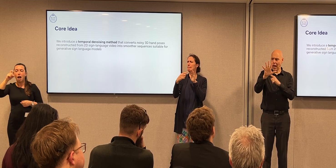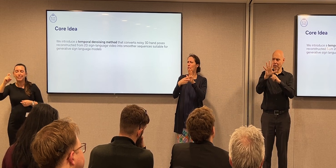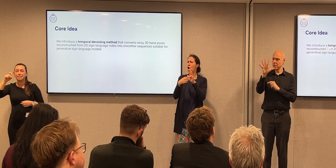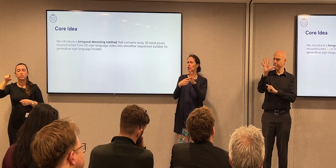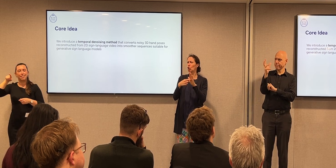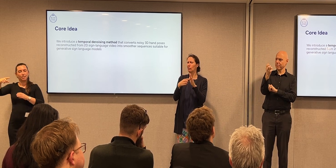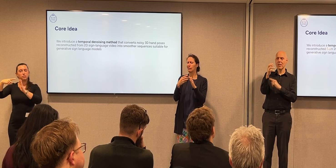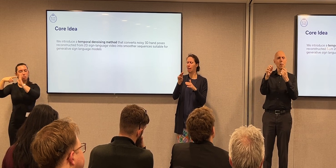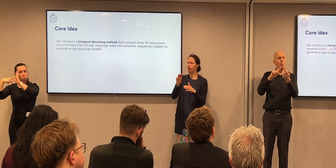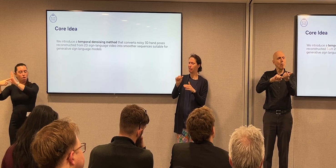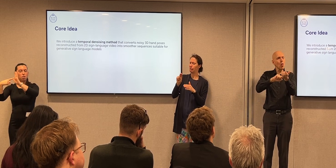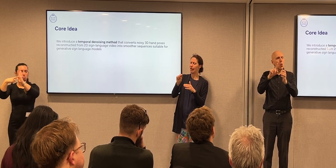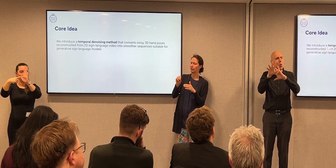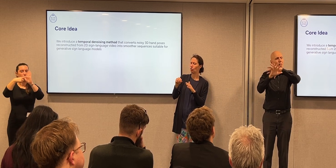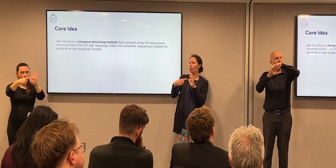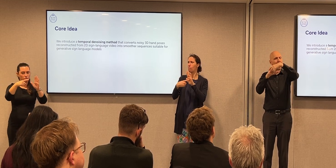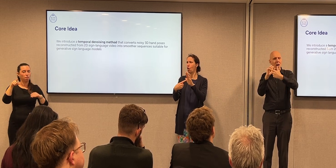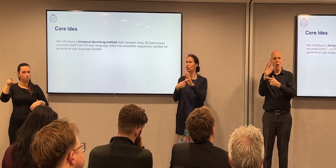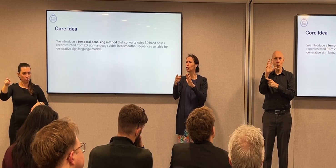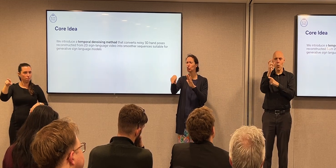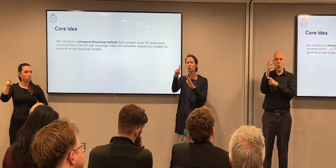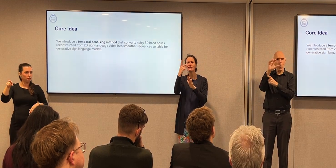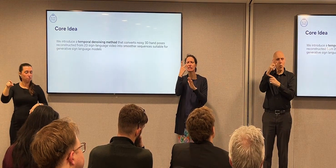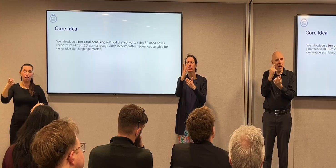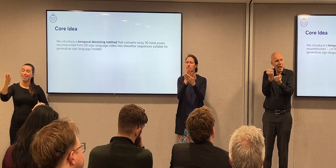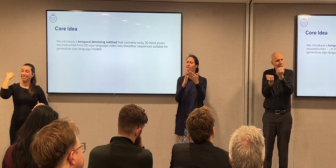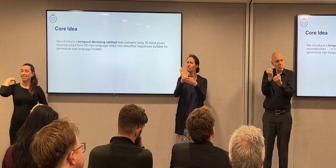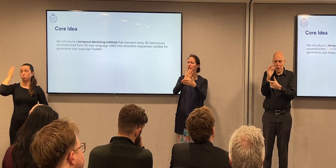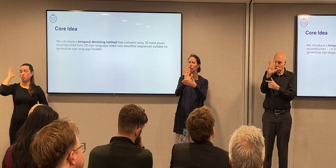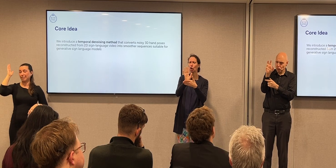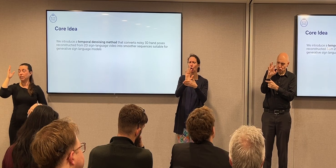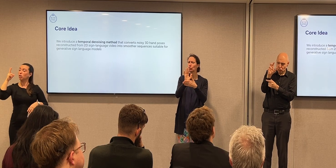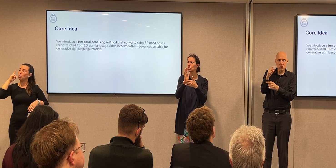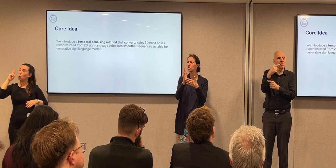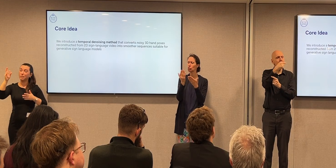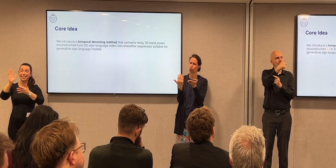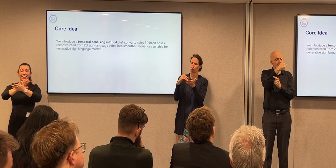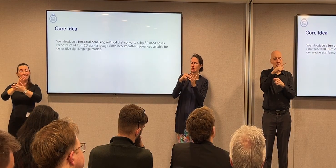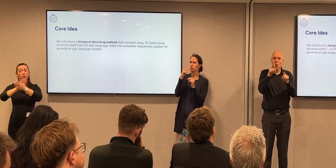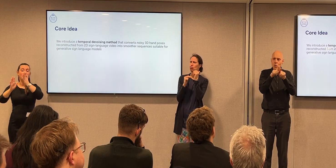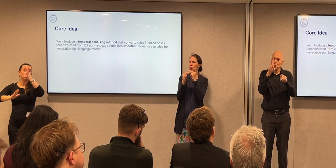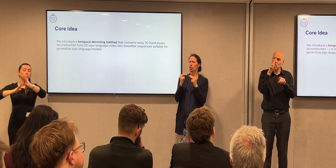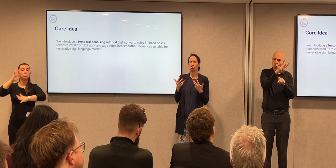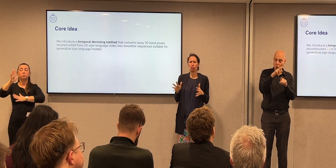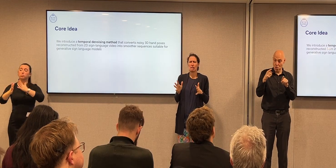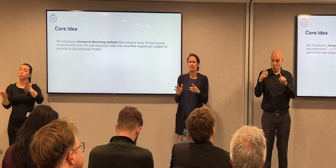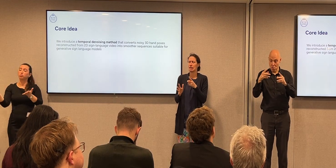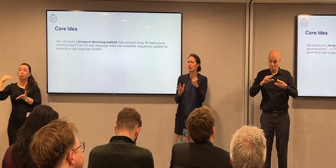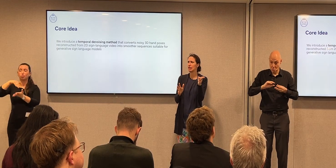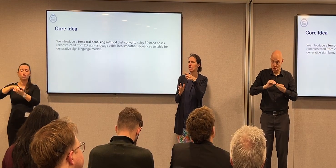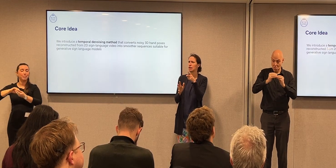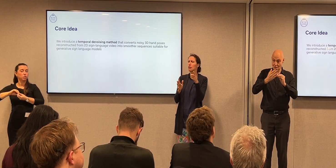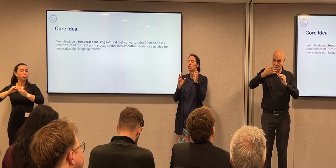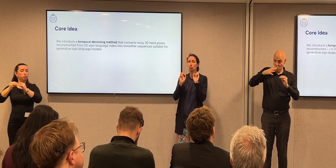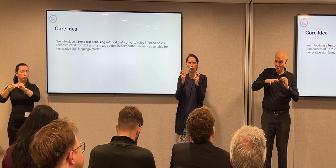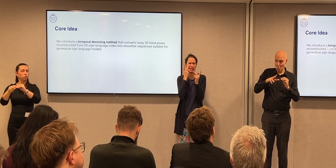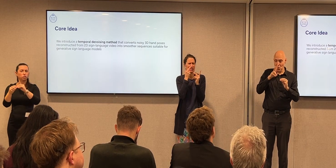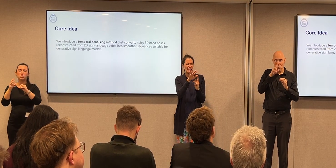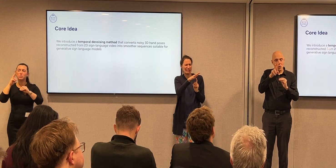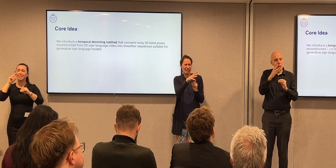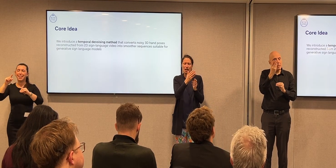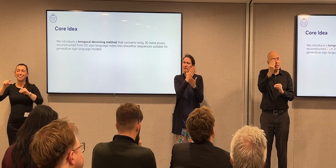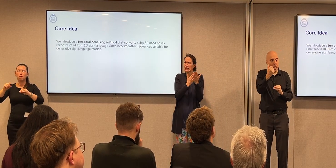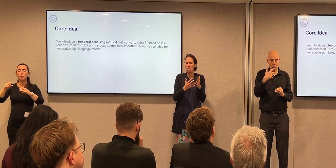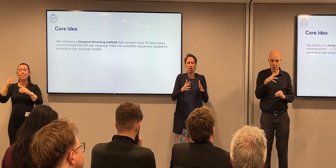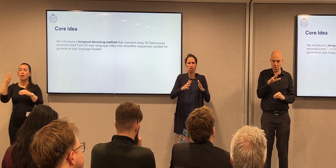model. You also saw some of the videos of the reconstructions where you could see some jittering